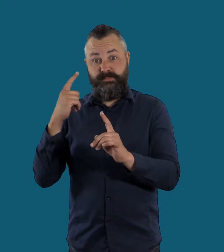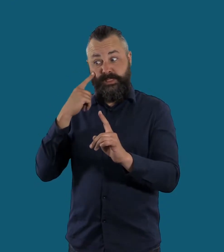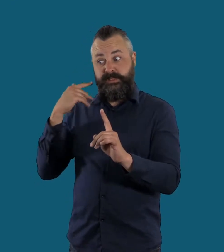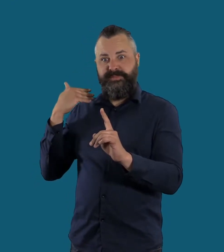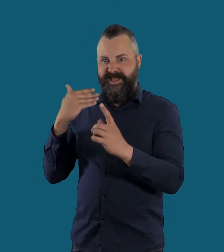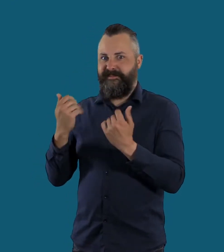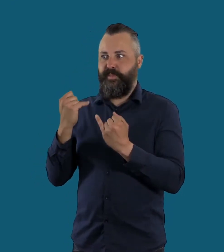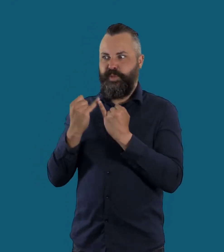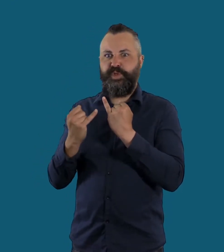bushfire disasters.